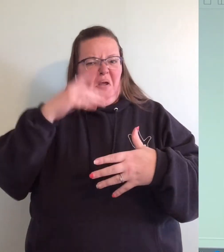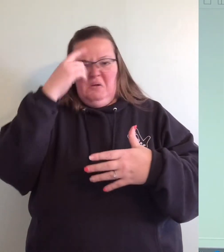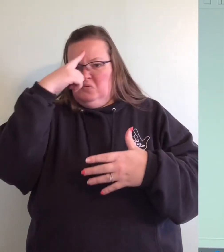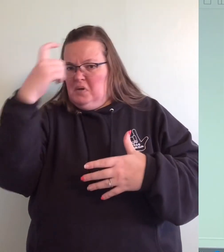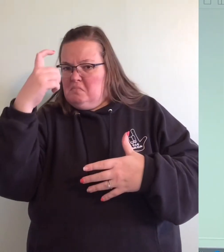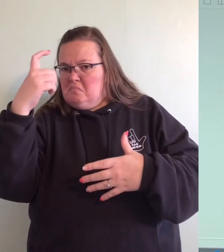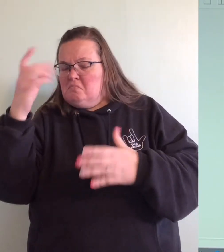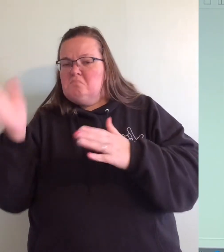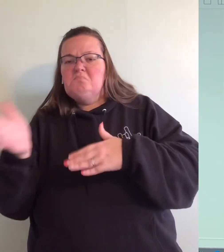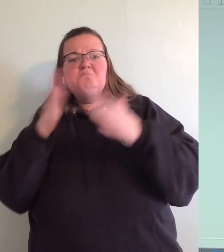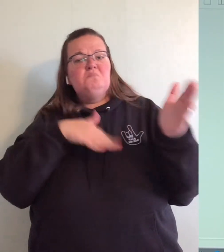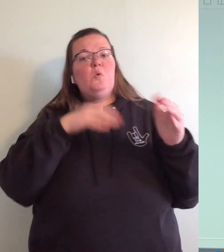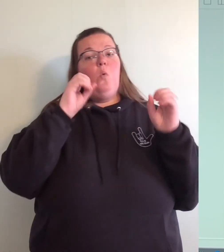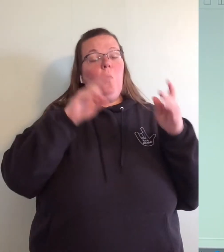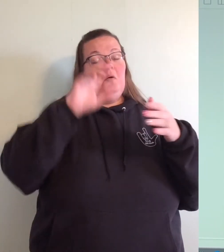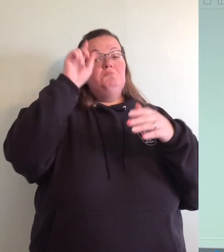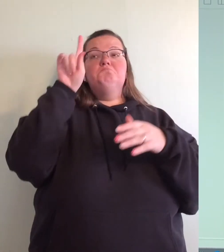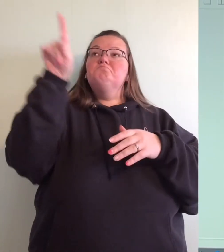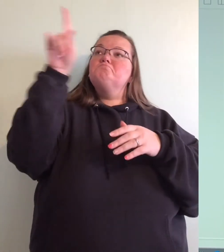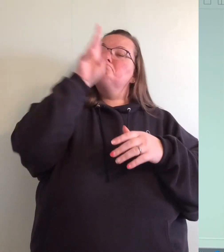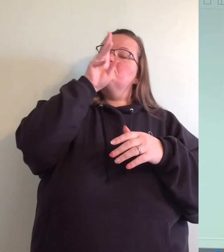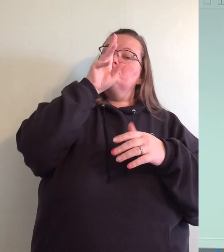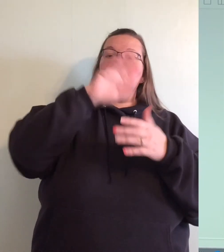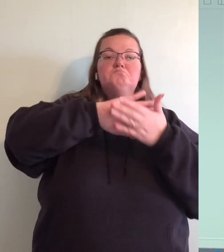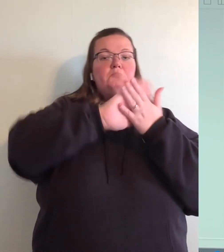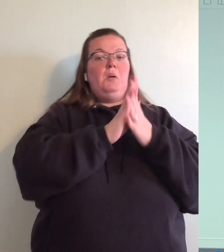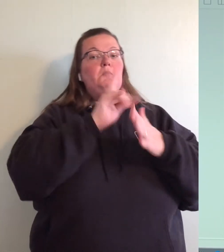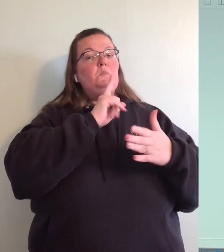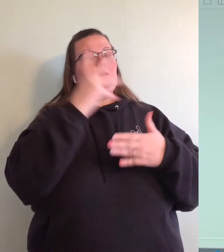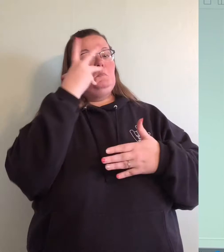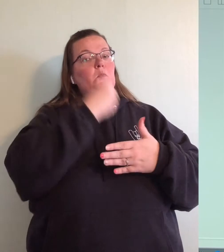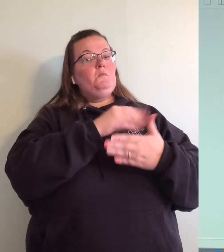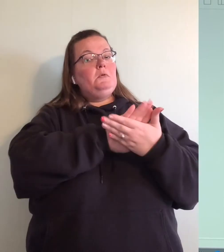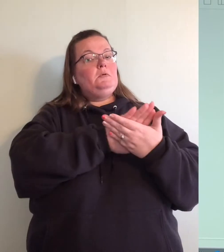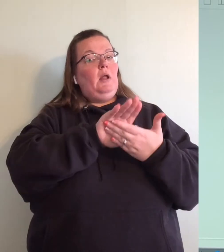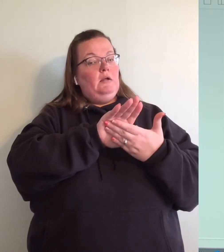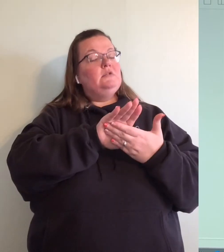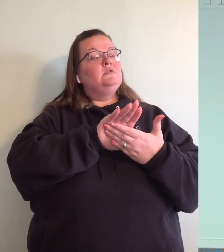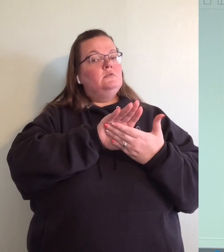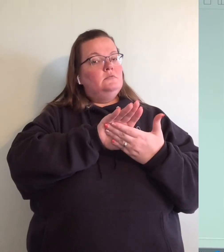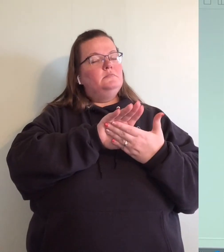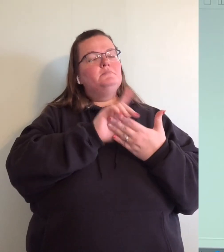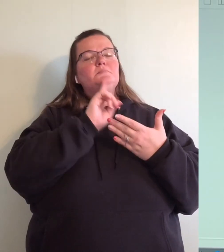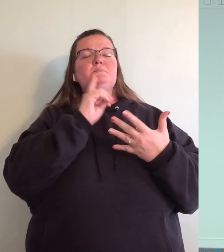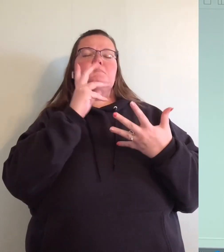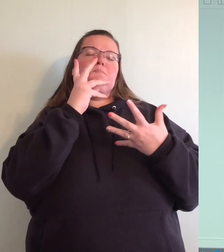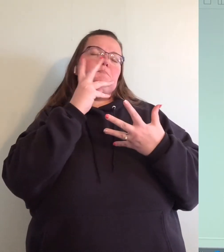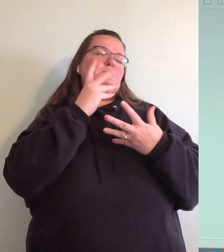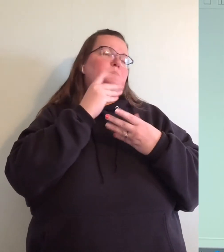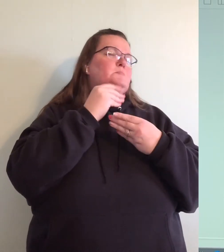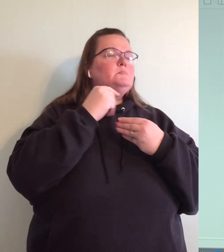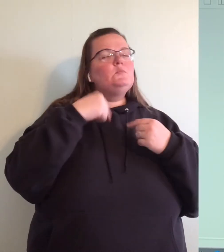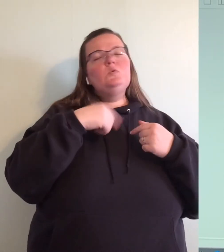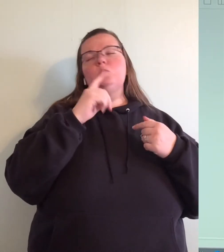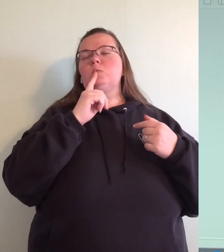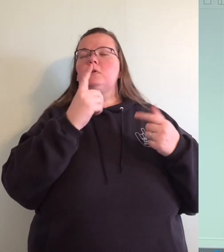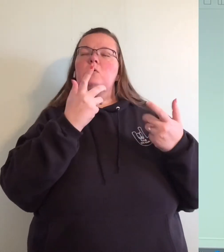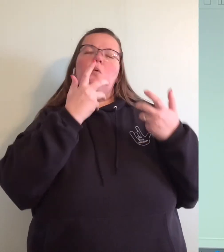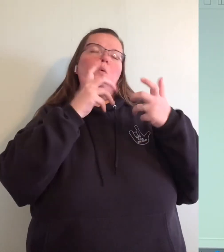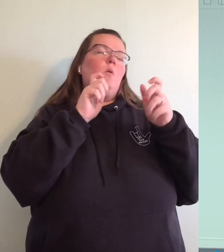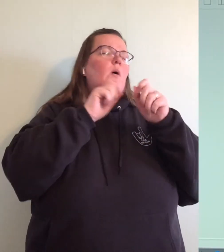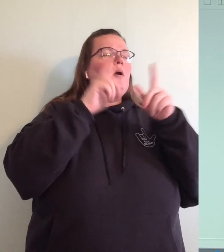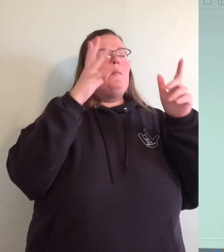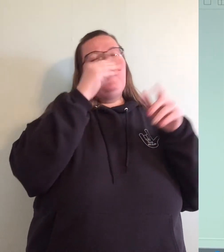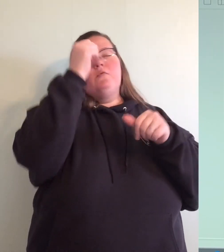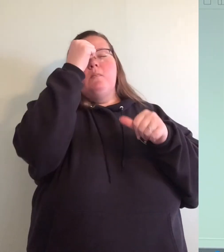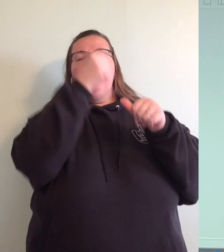nightmare, or else a lovely meaning, too lovely to put in words, which makes the dream so beautiful that you remember it all